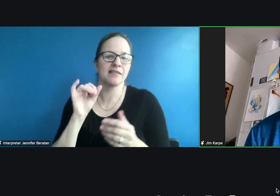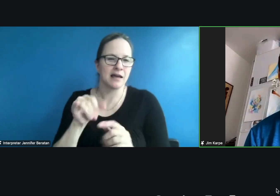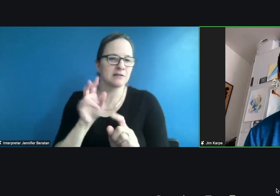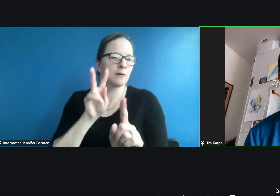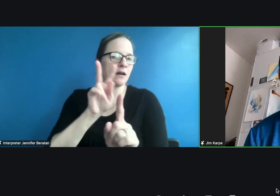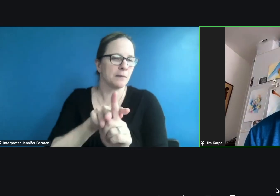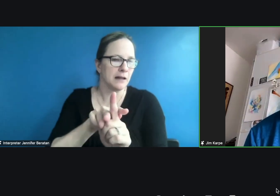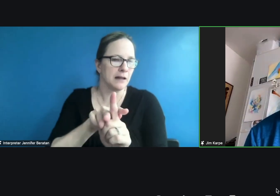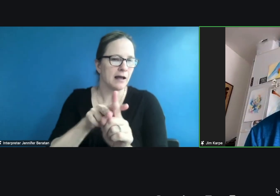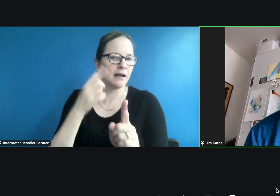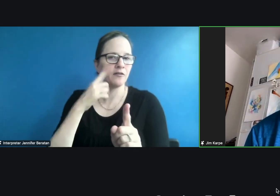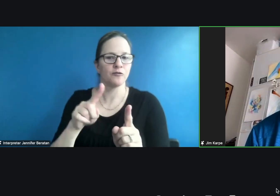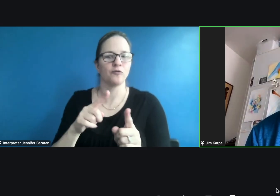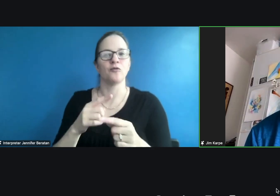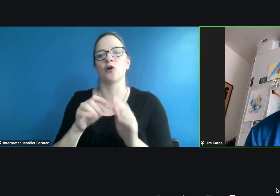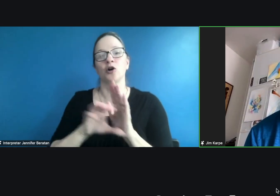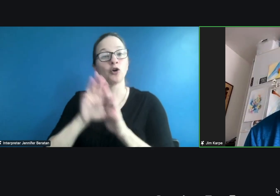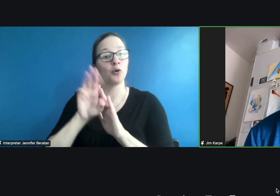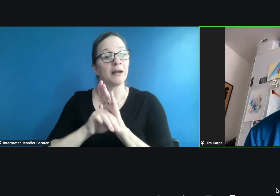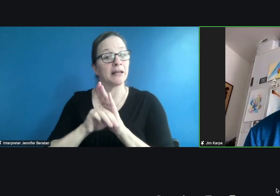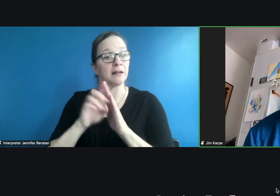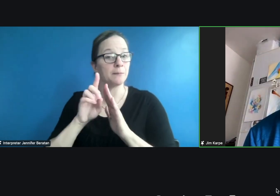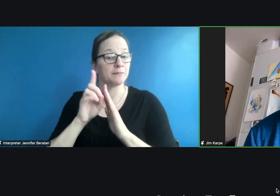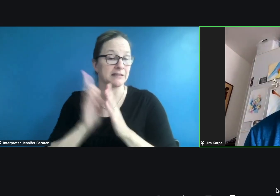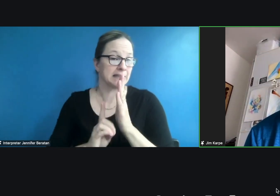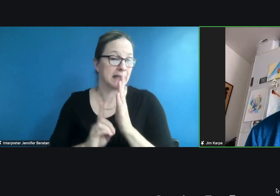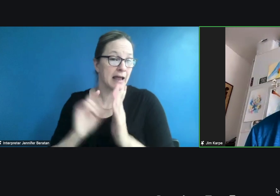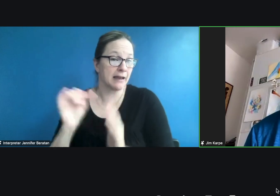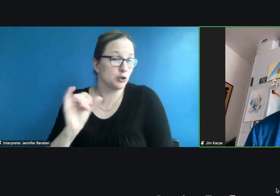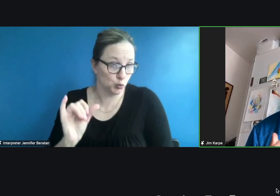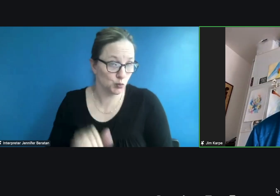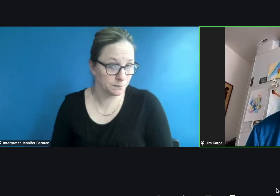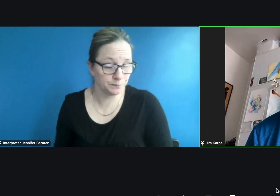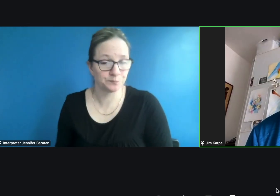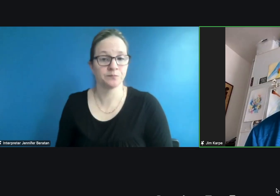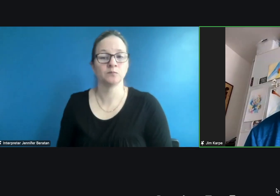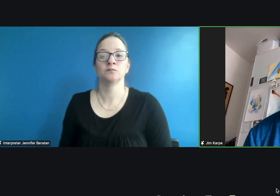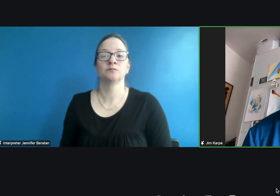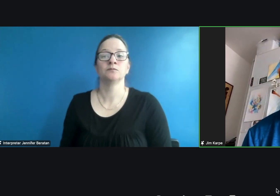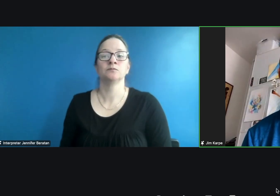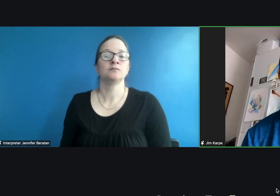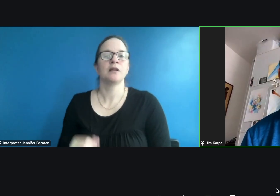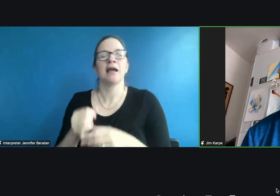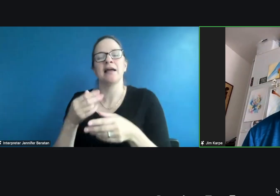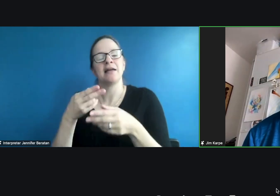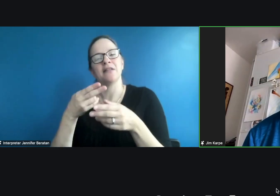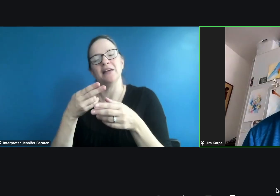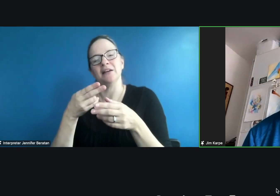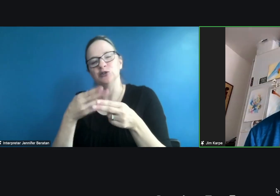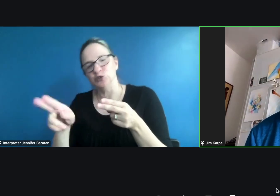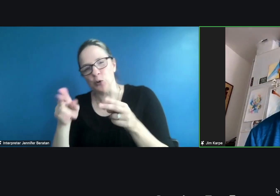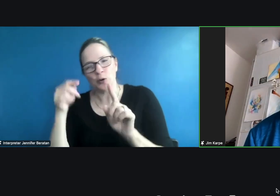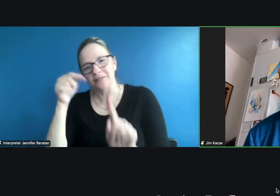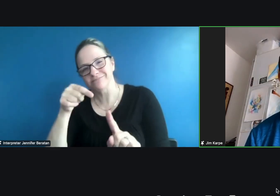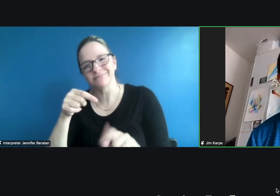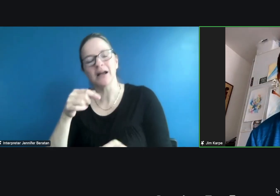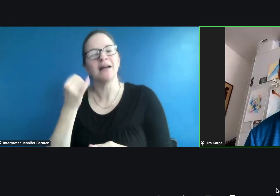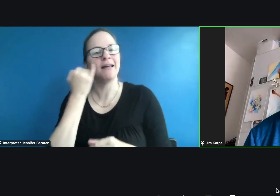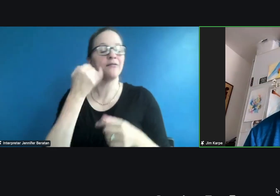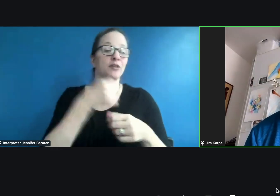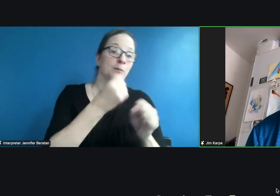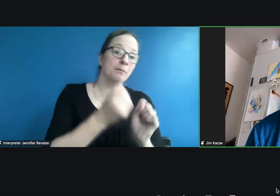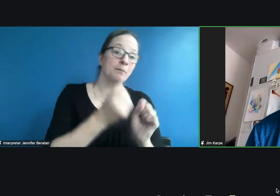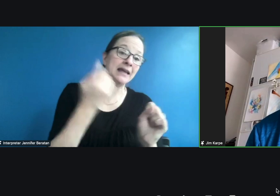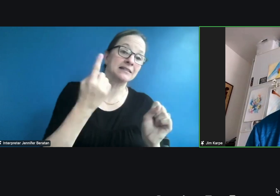applied to curriculum design as well. And the shorthand for this is that you make something that